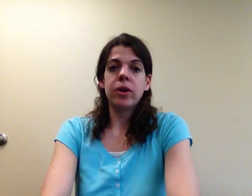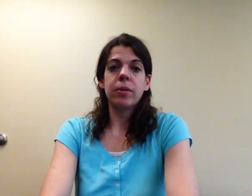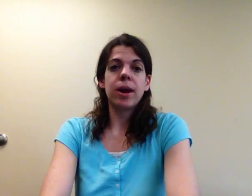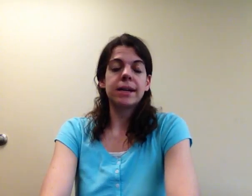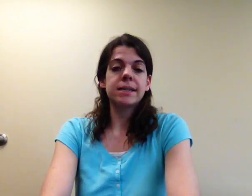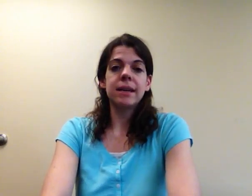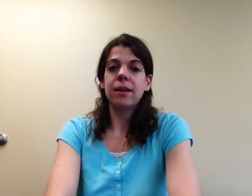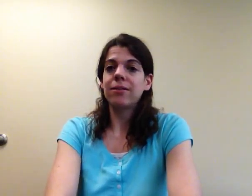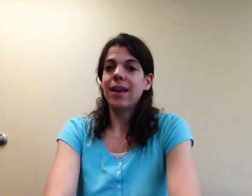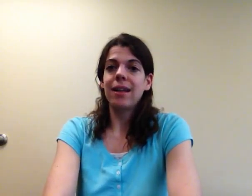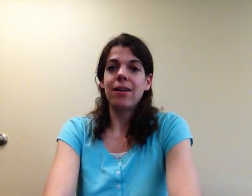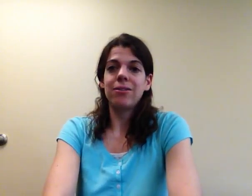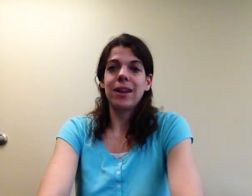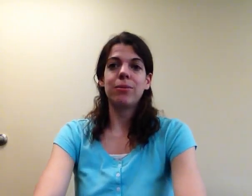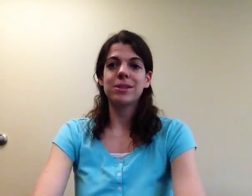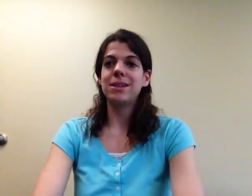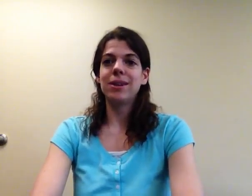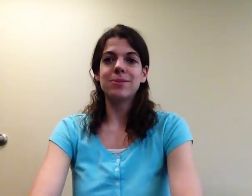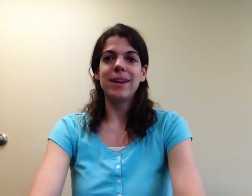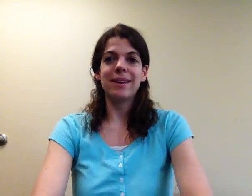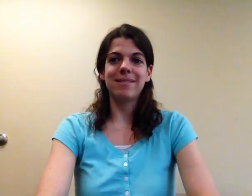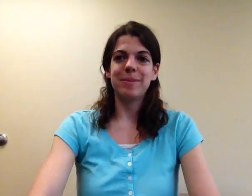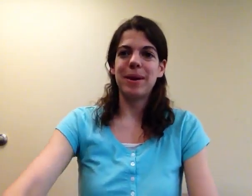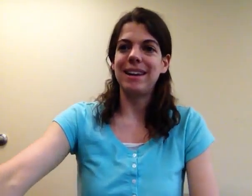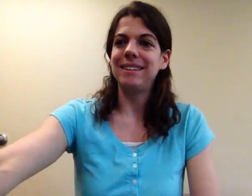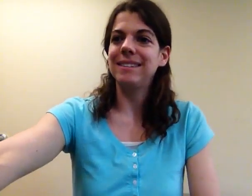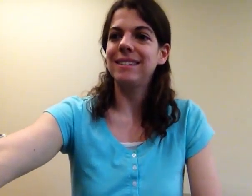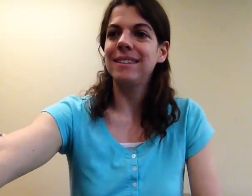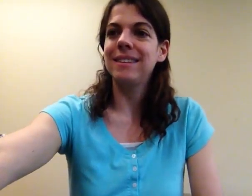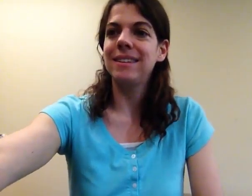Black is you take your forefinger, your pointer finger, on your eyebrow, and you kind of brush it like that.